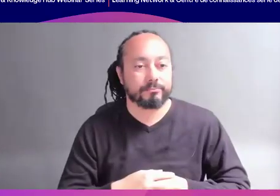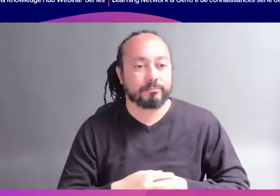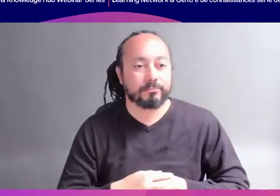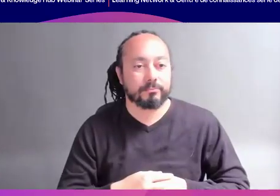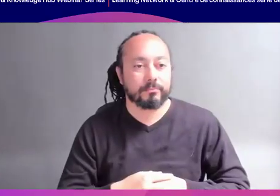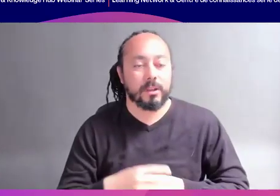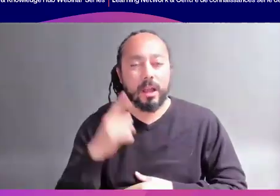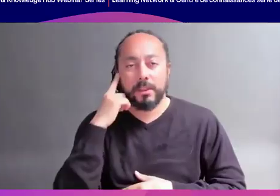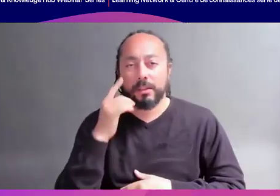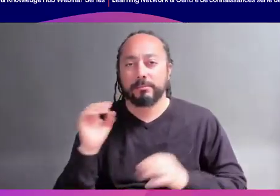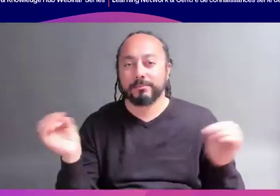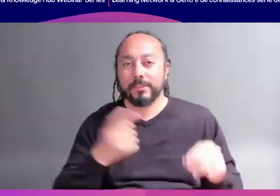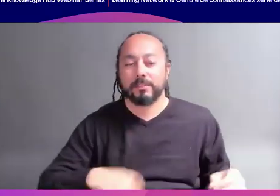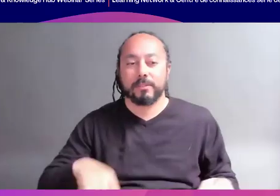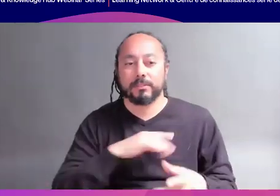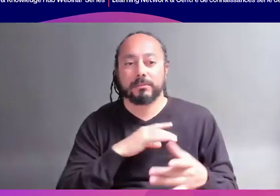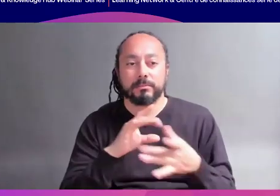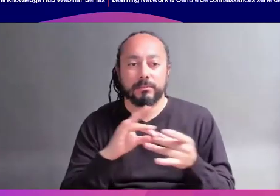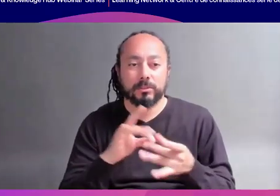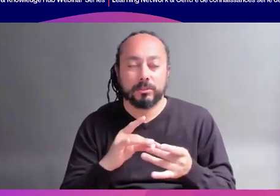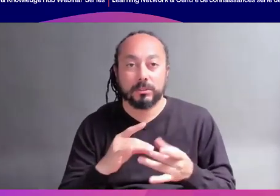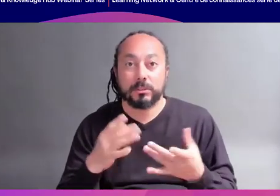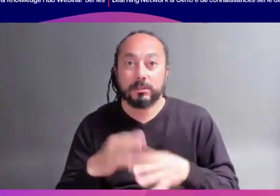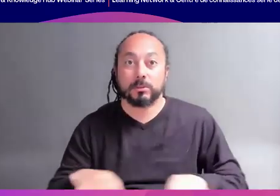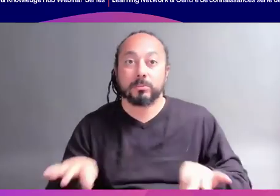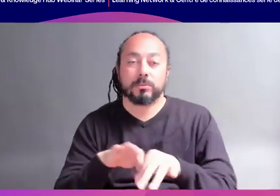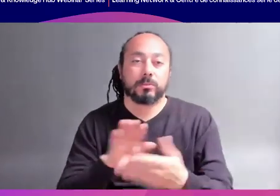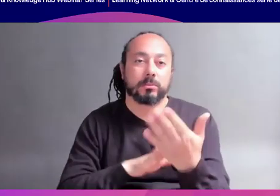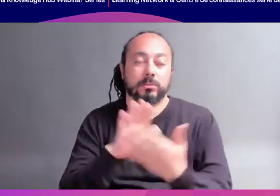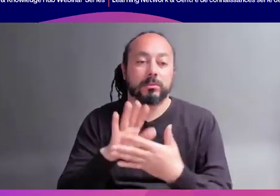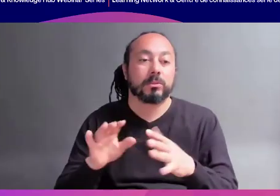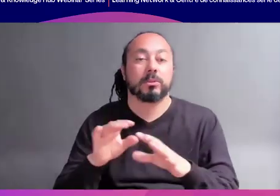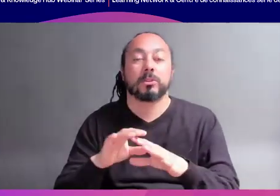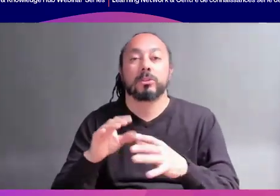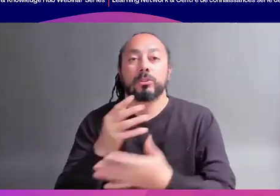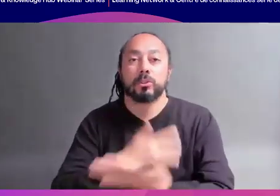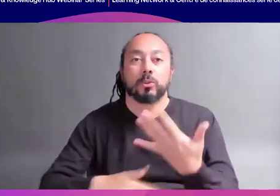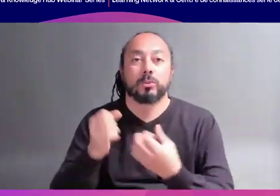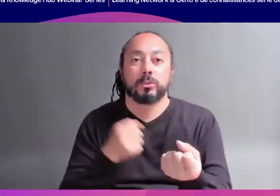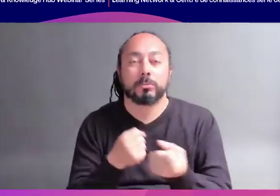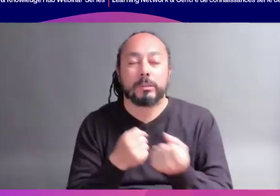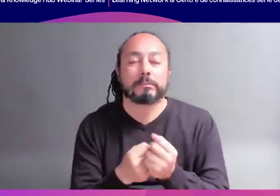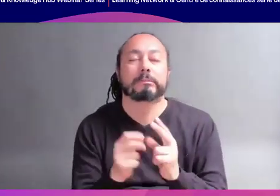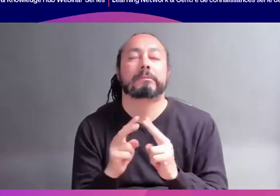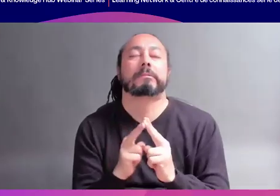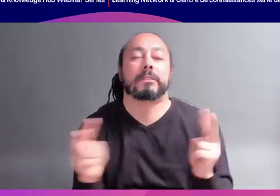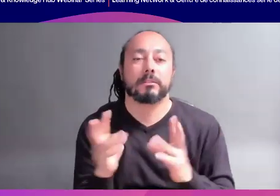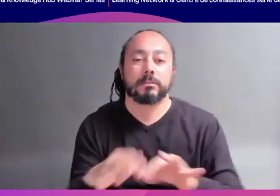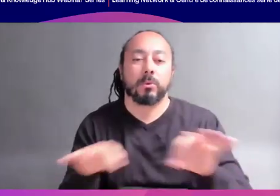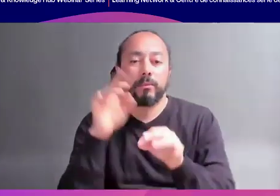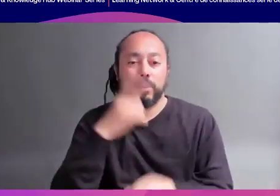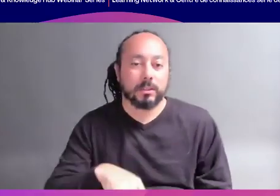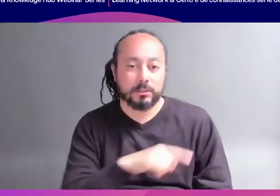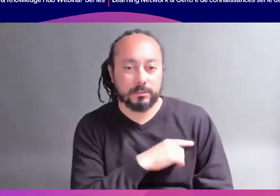clearly enough that the face-to-face experience of social support is extremely important to us. And I think we all